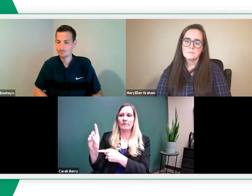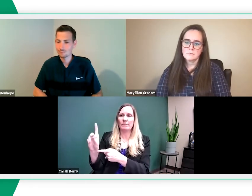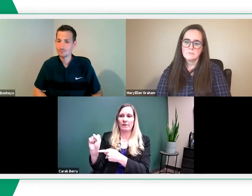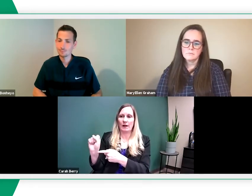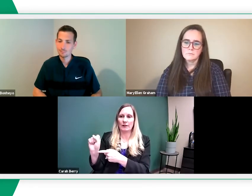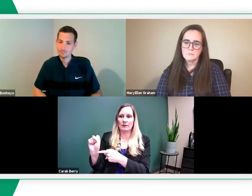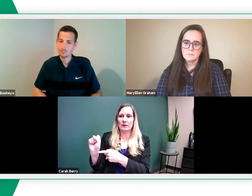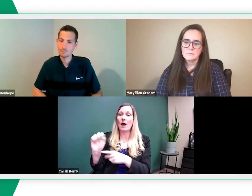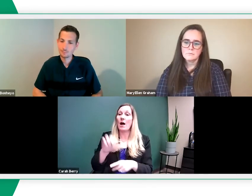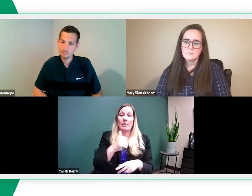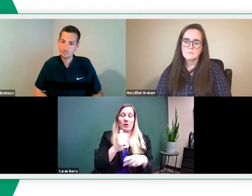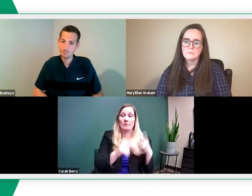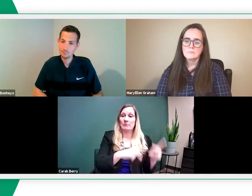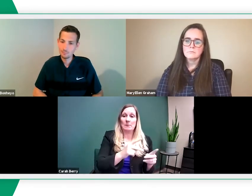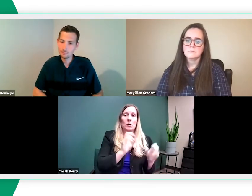mutual funds.